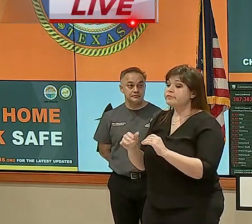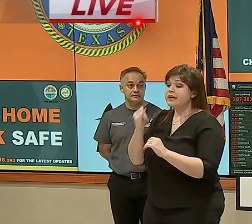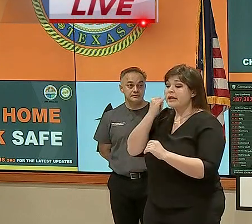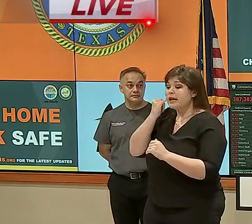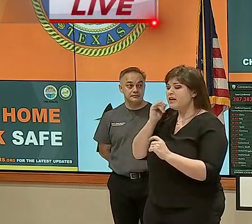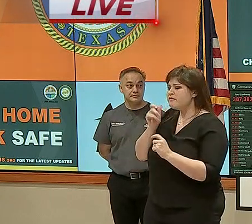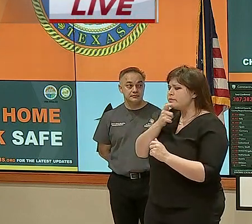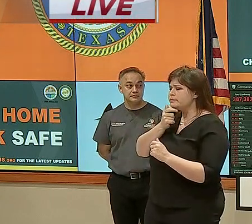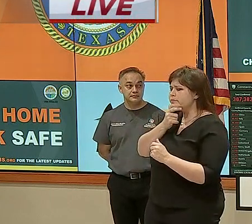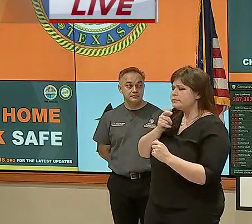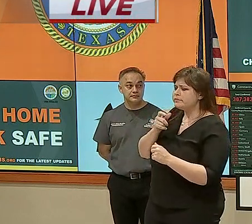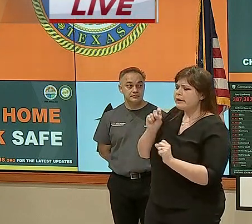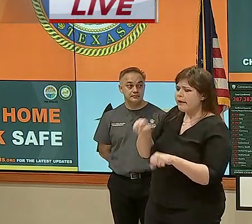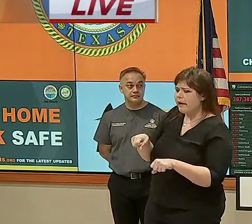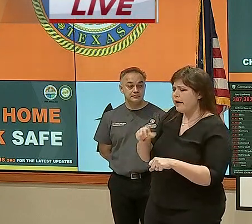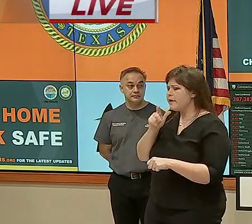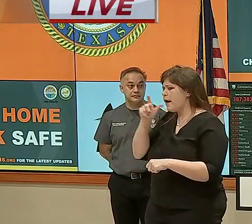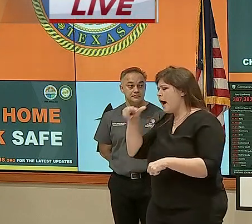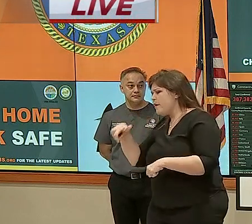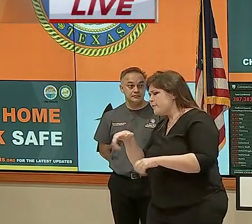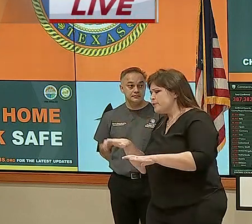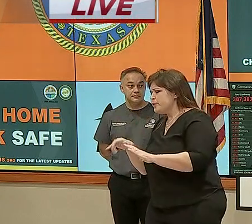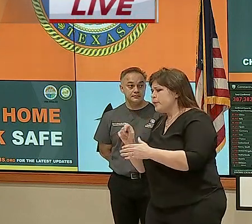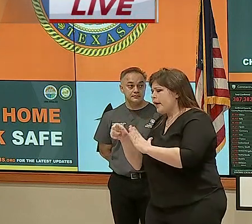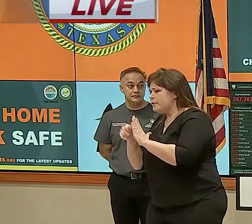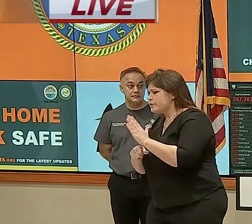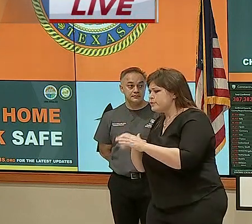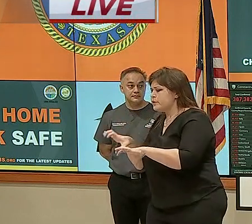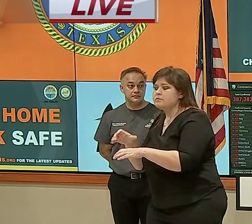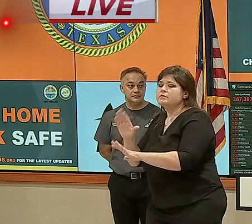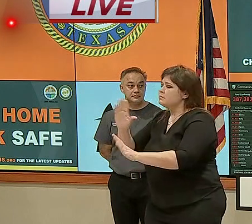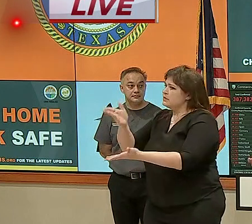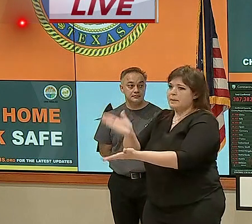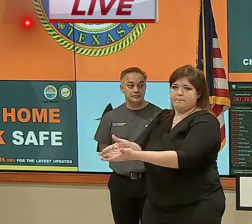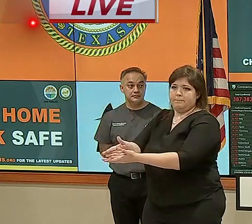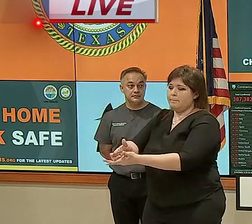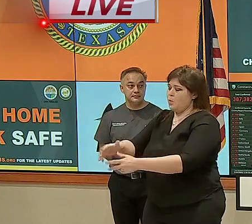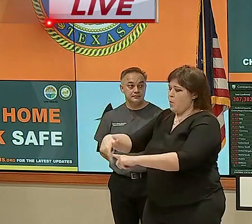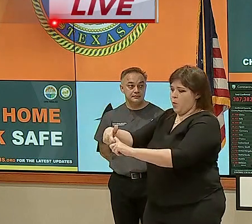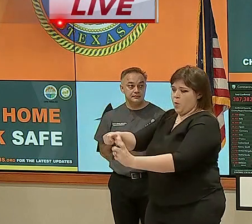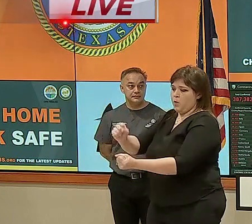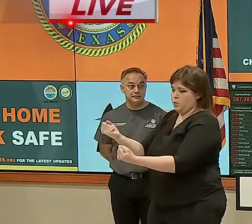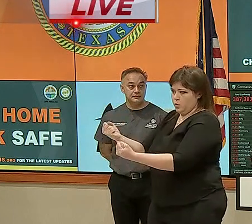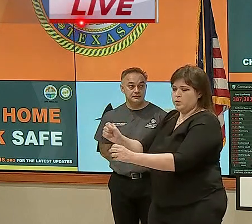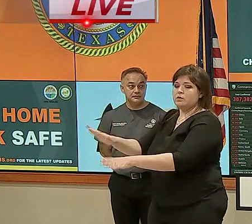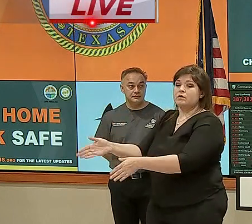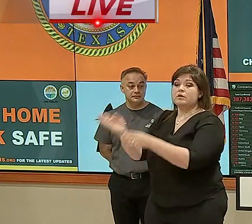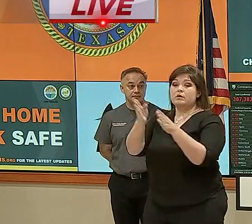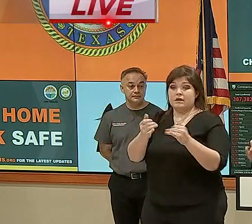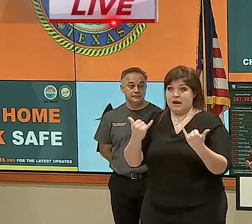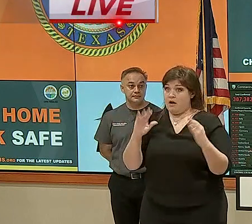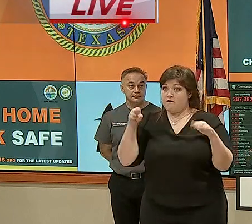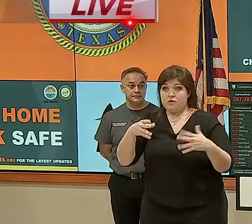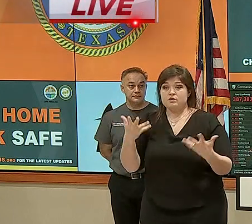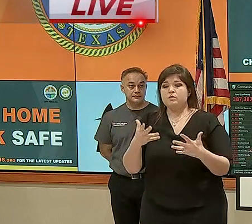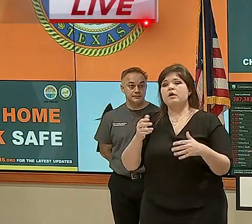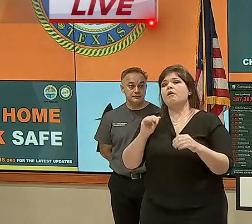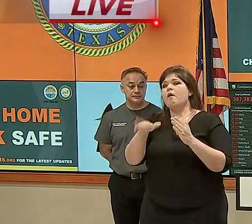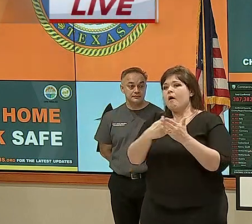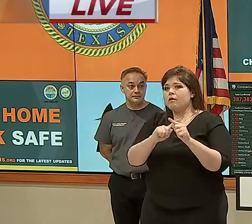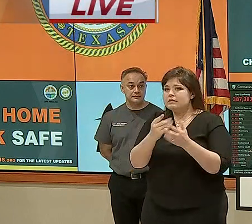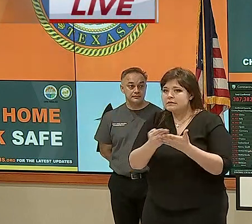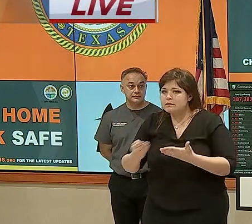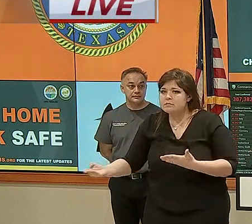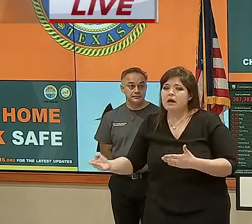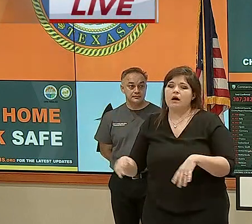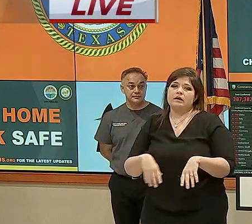to really start emptying out capacity within the institutions. We're focusing on all the supplies, the equipment, the ventilators, and everything